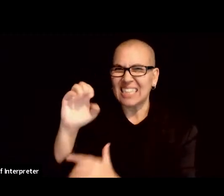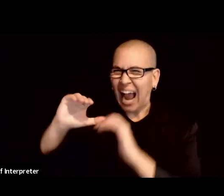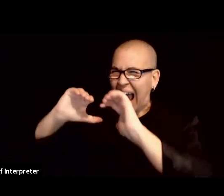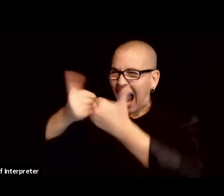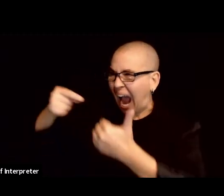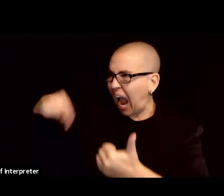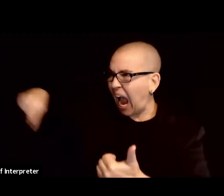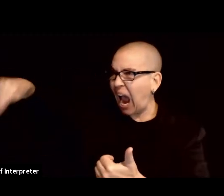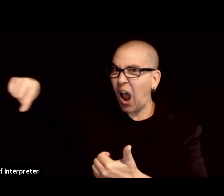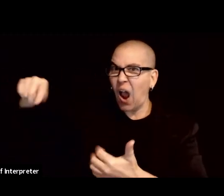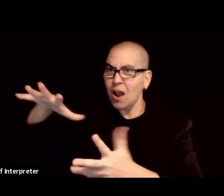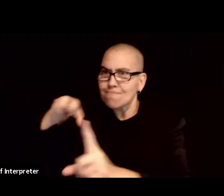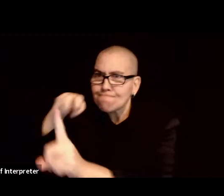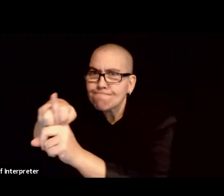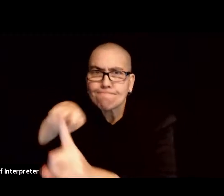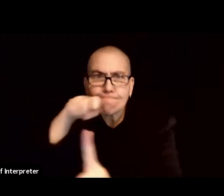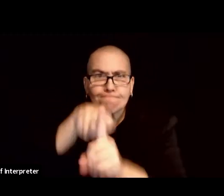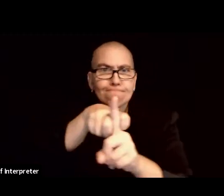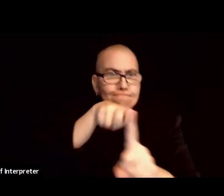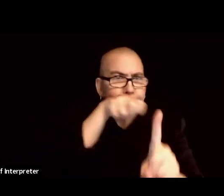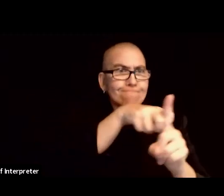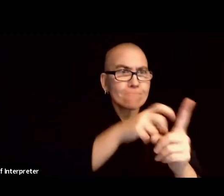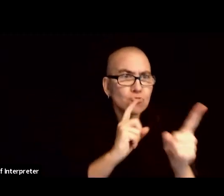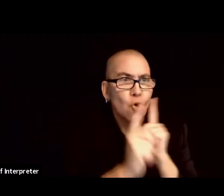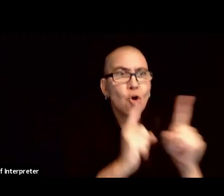sort of resistance to answer all the questions?